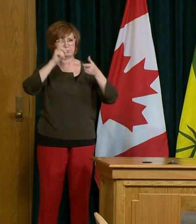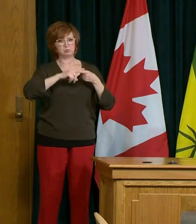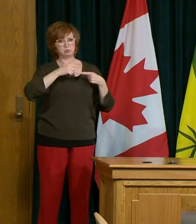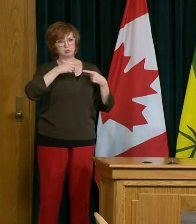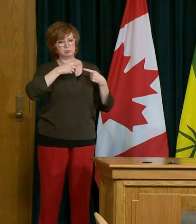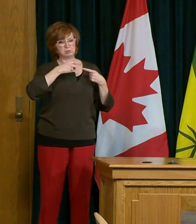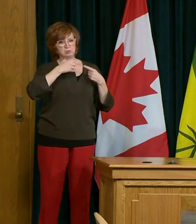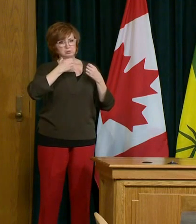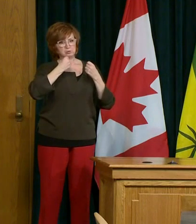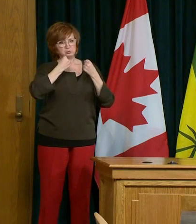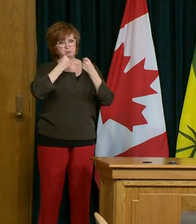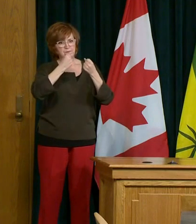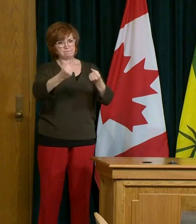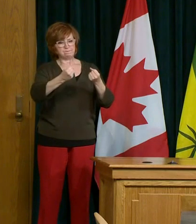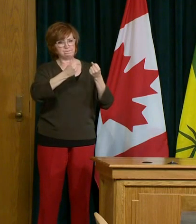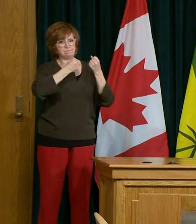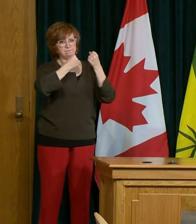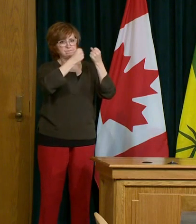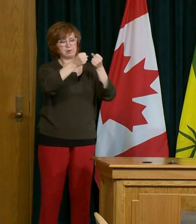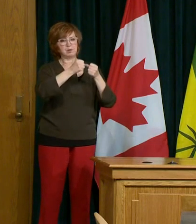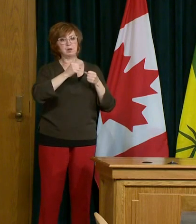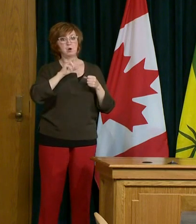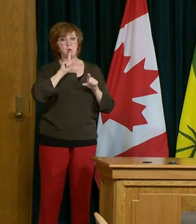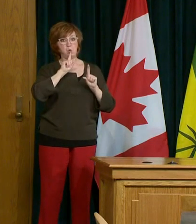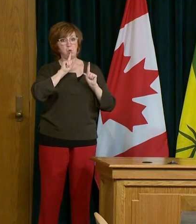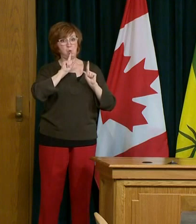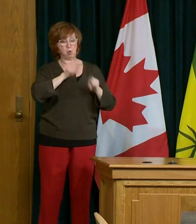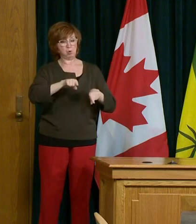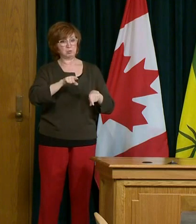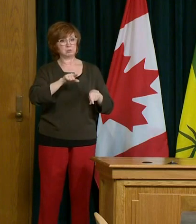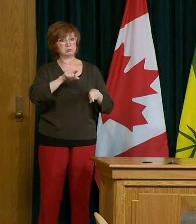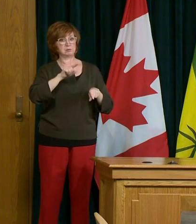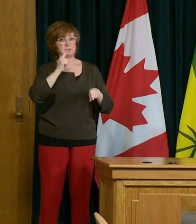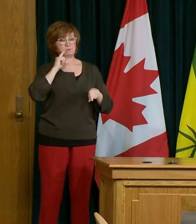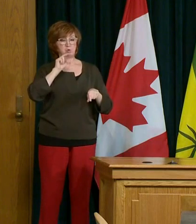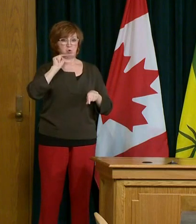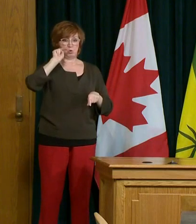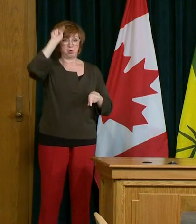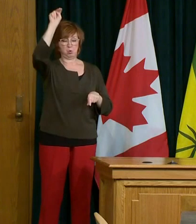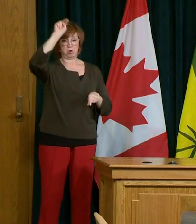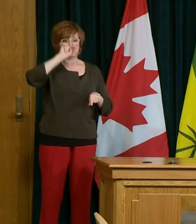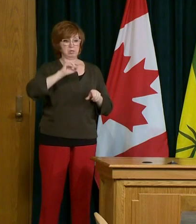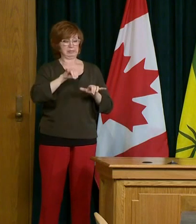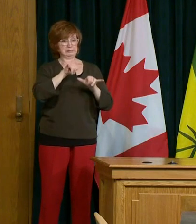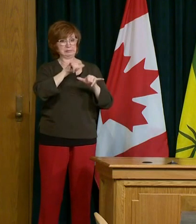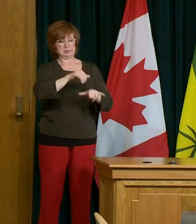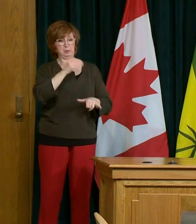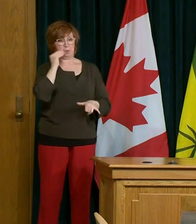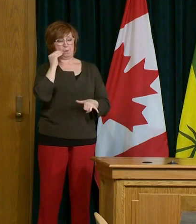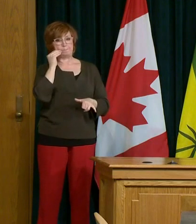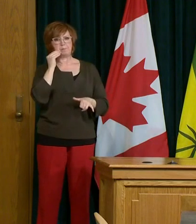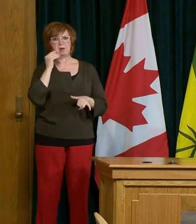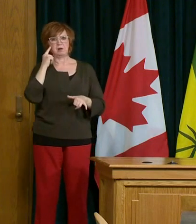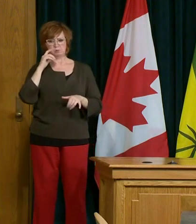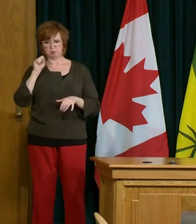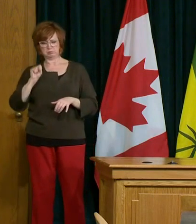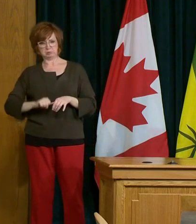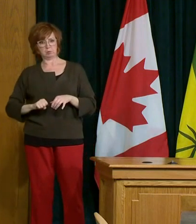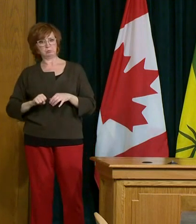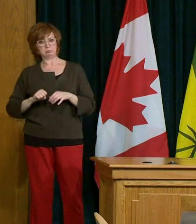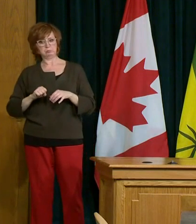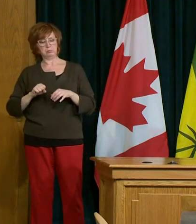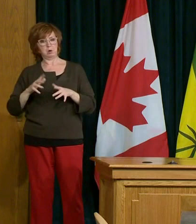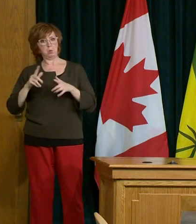north. But even in the south, if you want to go for a walk, go in your neighborhood. Everyone shouldn't